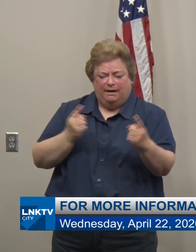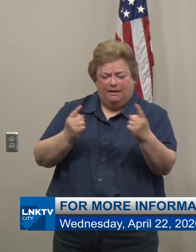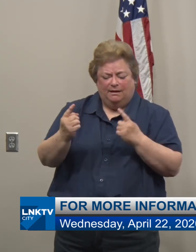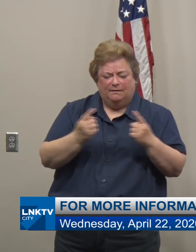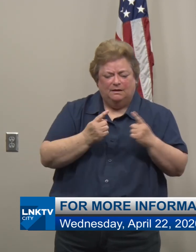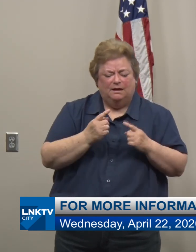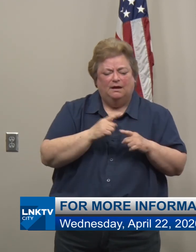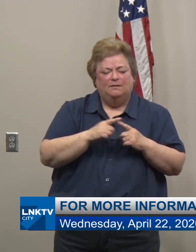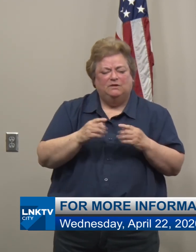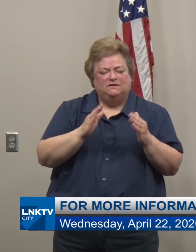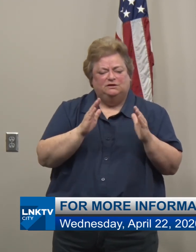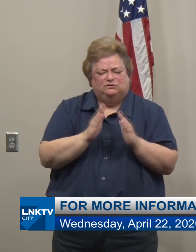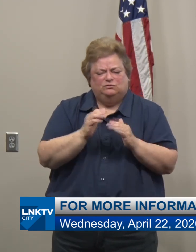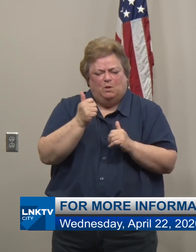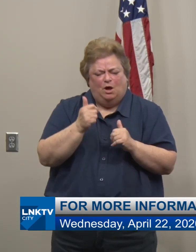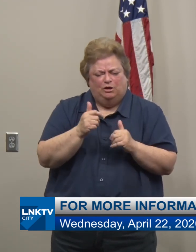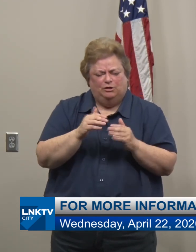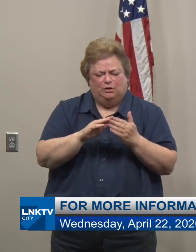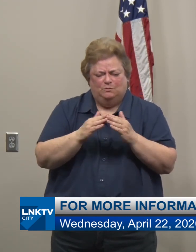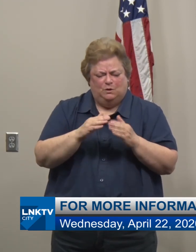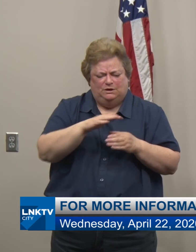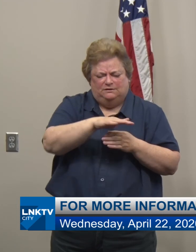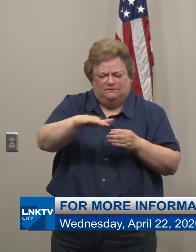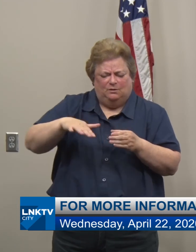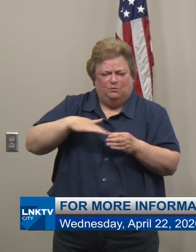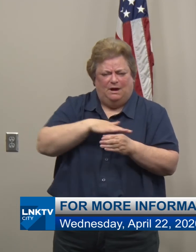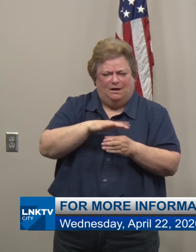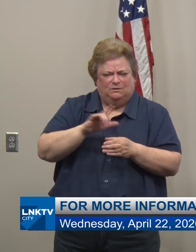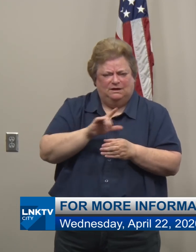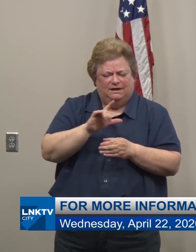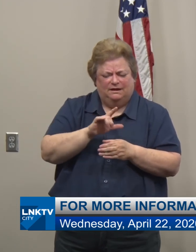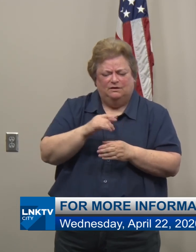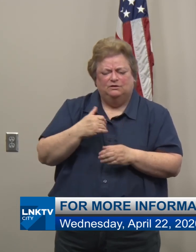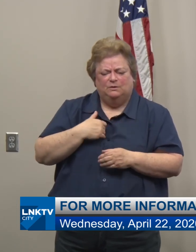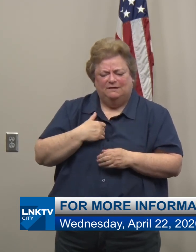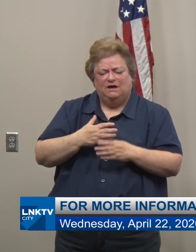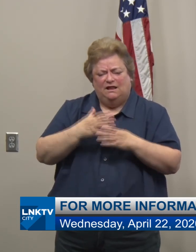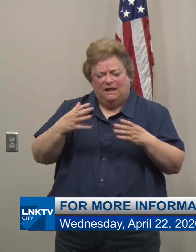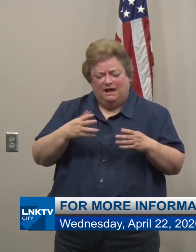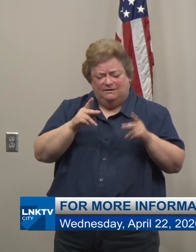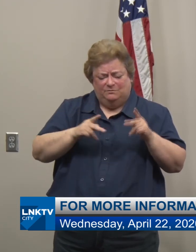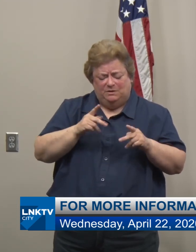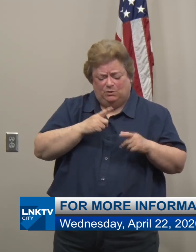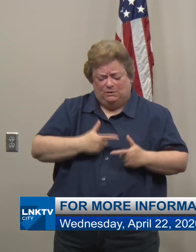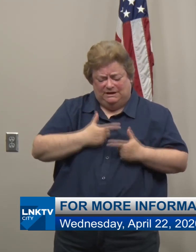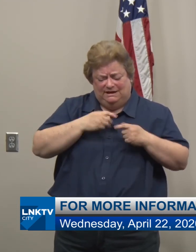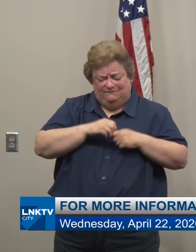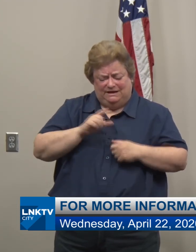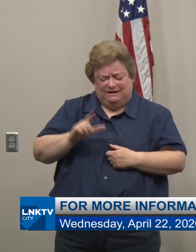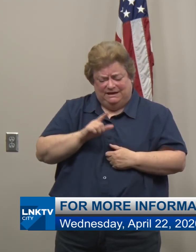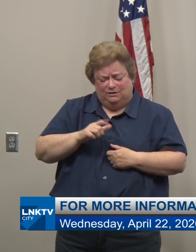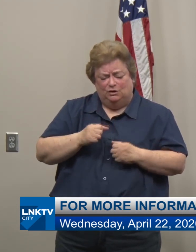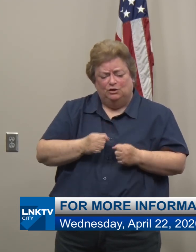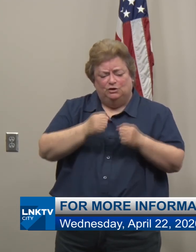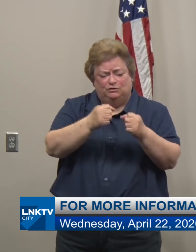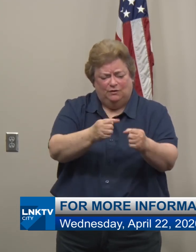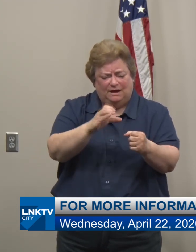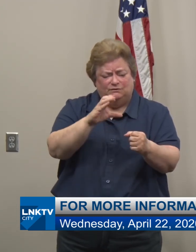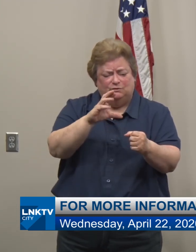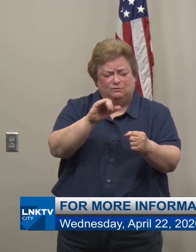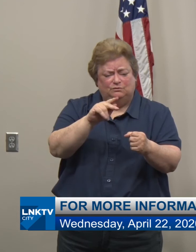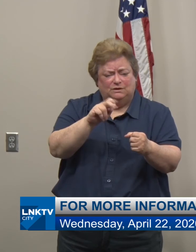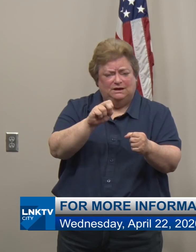smaller surrounding communities. So we have a lot of individuals who live in Lincoln that drive to Crete to work every